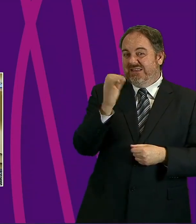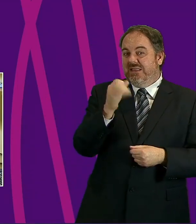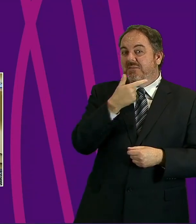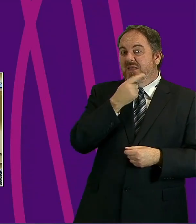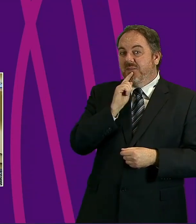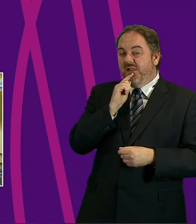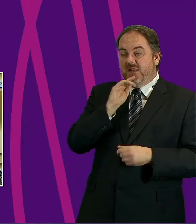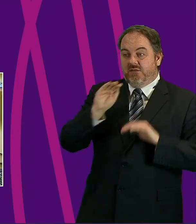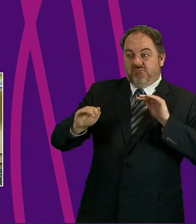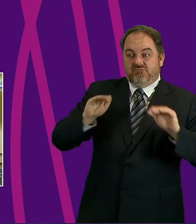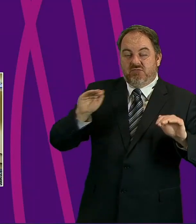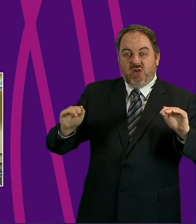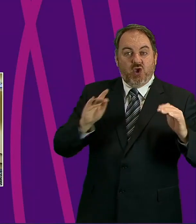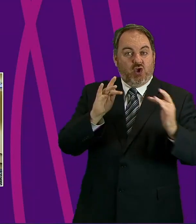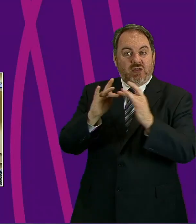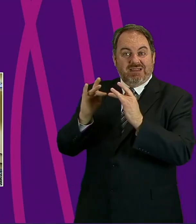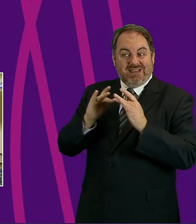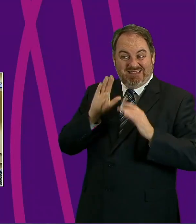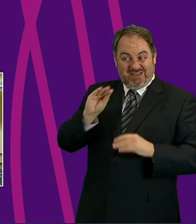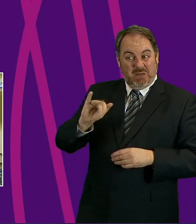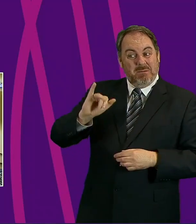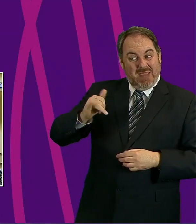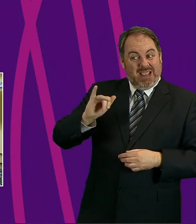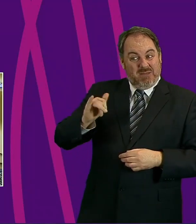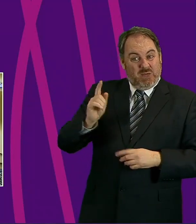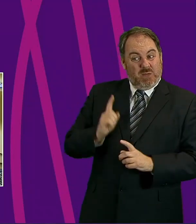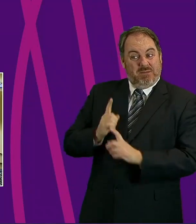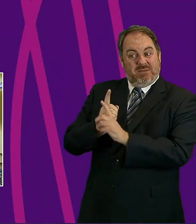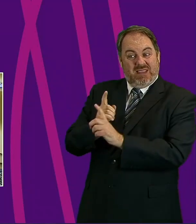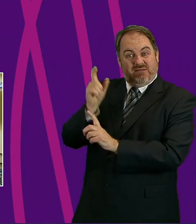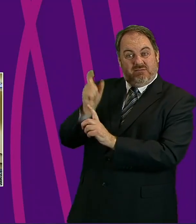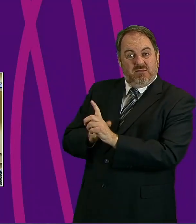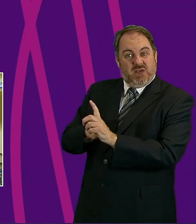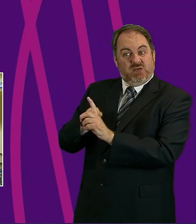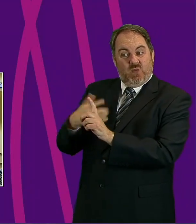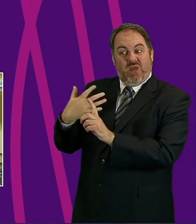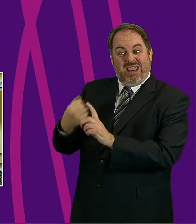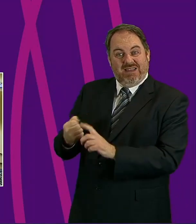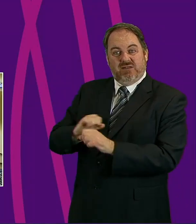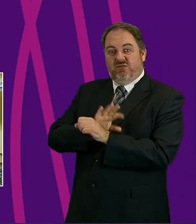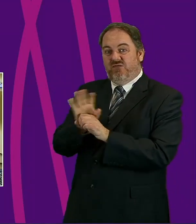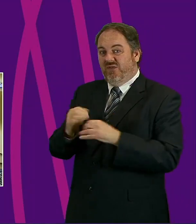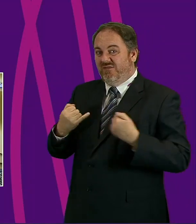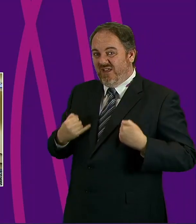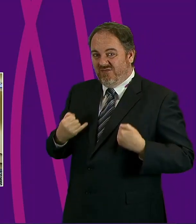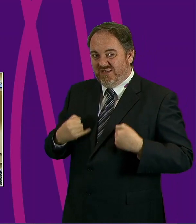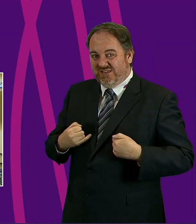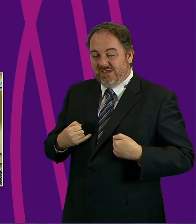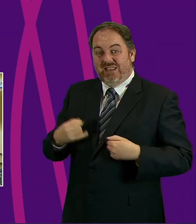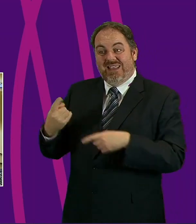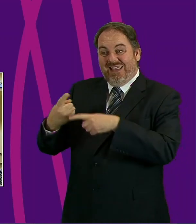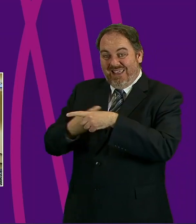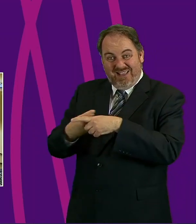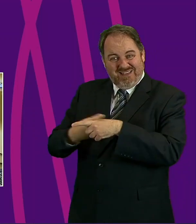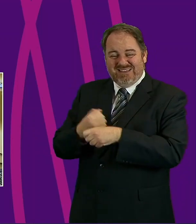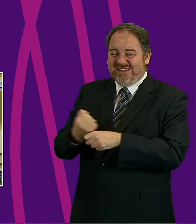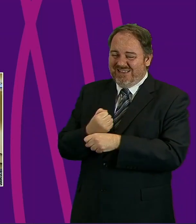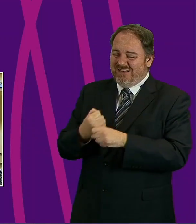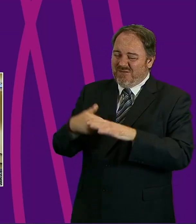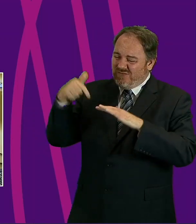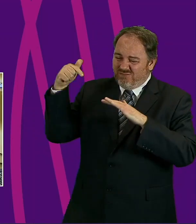There were more than 50, as I understand it, traced in England. So there was an extensive contact tracing operation underway. And I come back to the